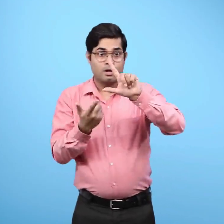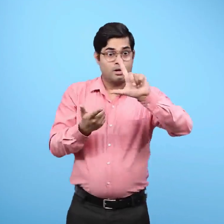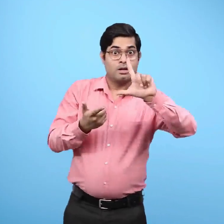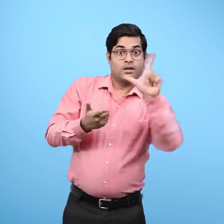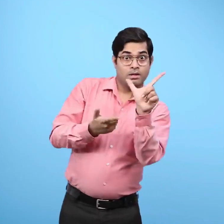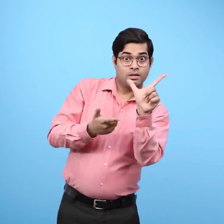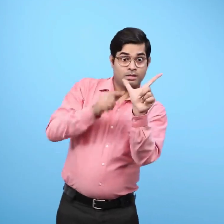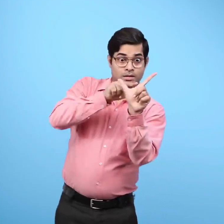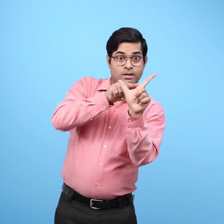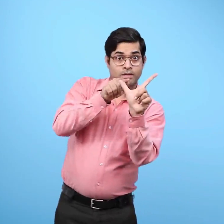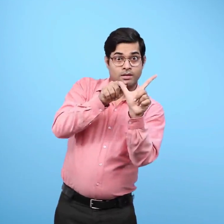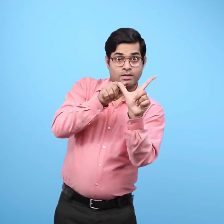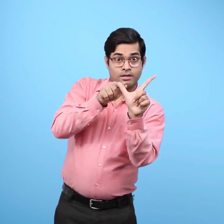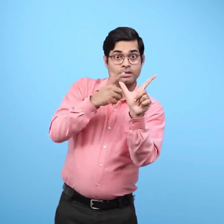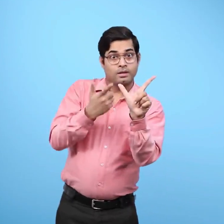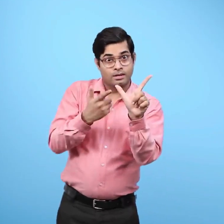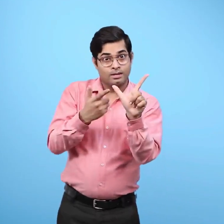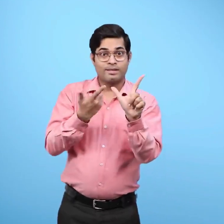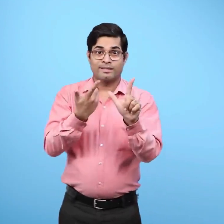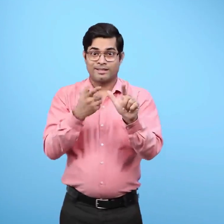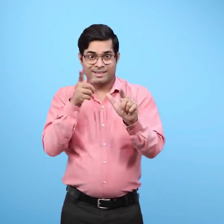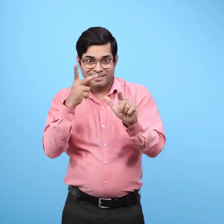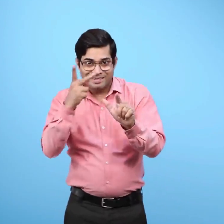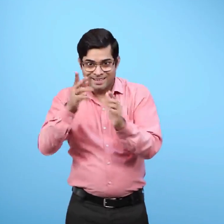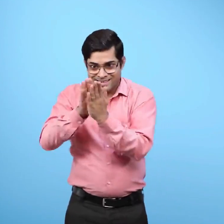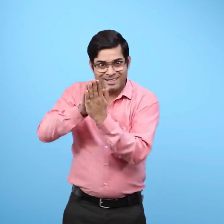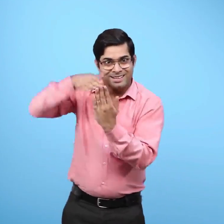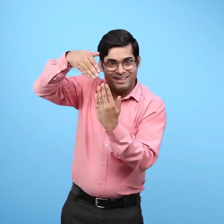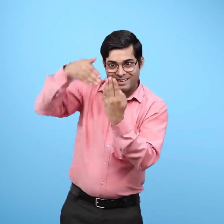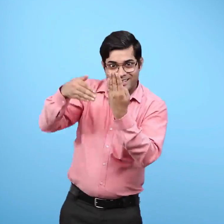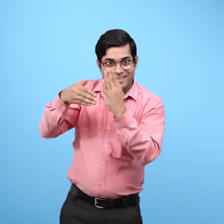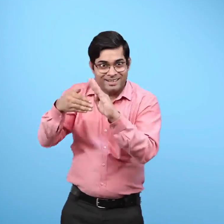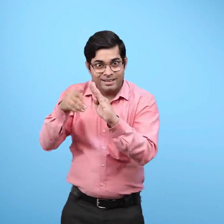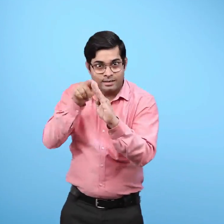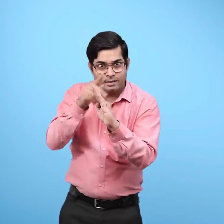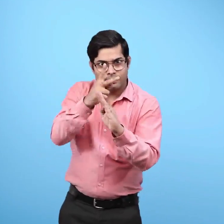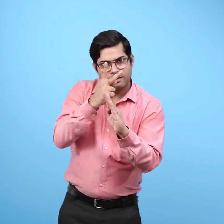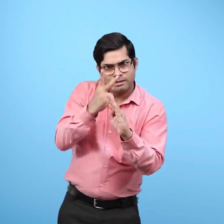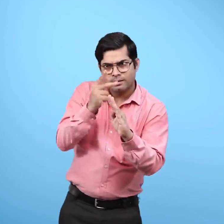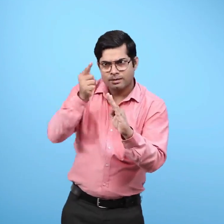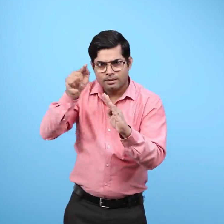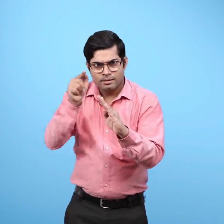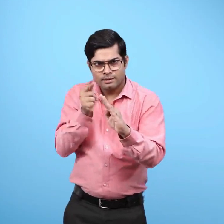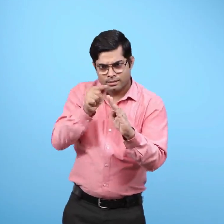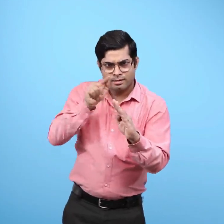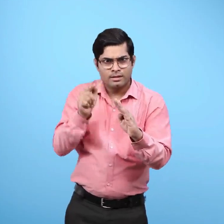and an angle more than a right angle. Look for each of the angles and mark them with